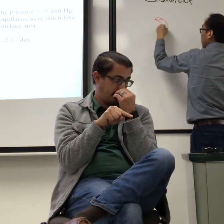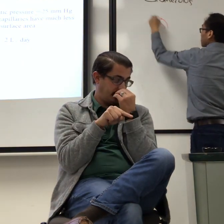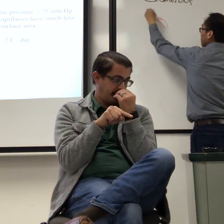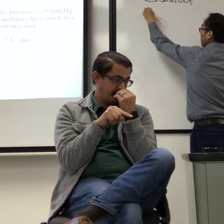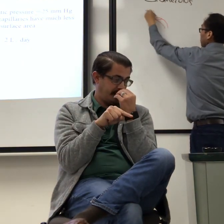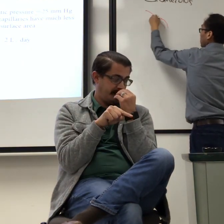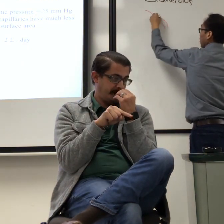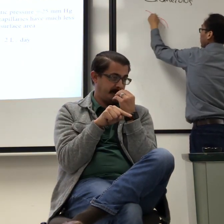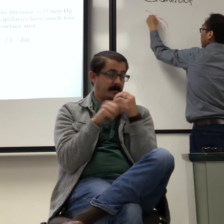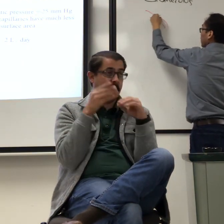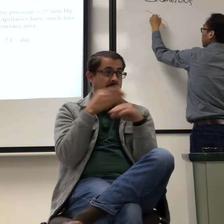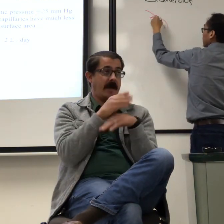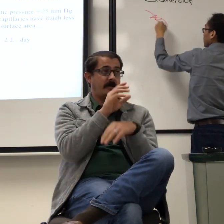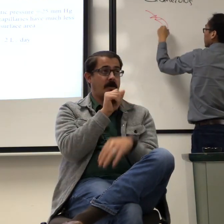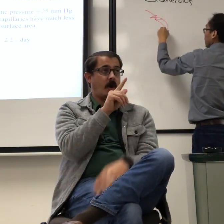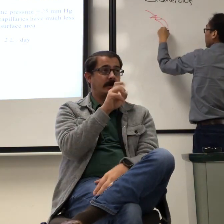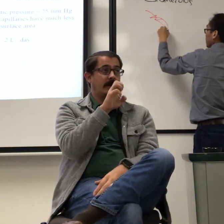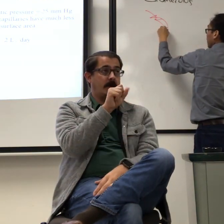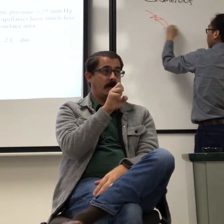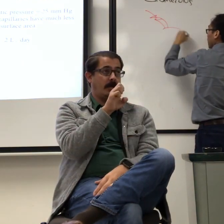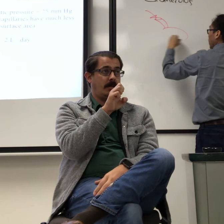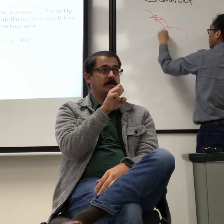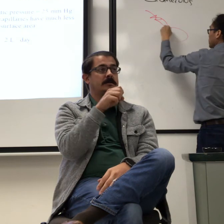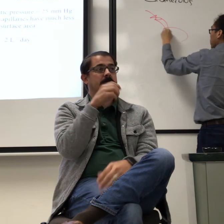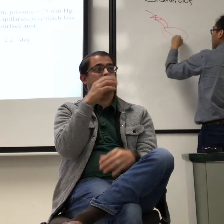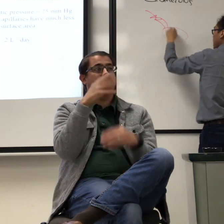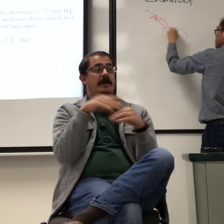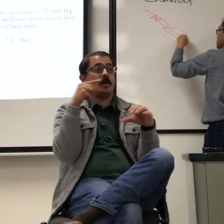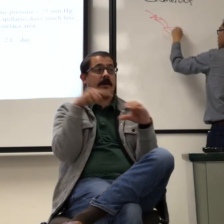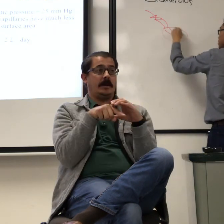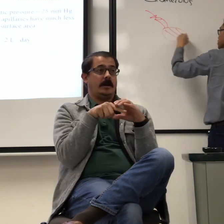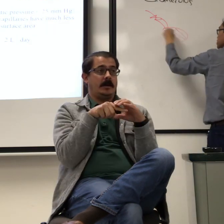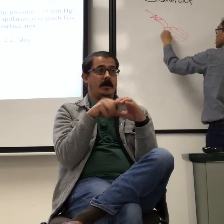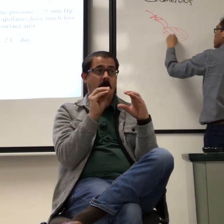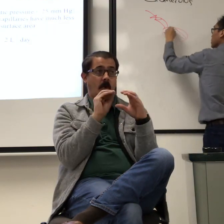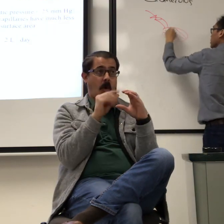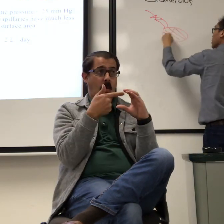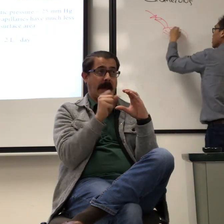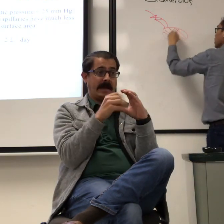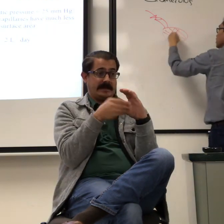after an arterial, blood going in, and you have glomerulus, no gas exchange,